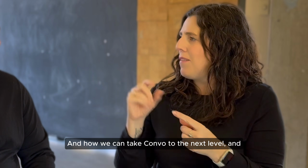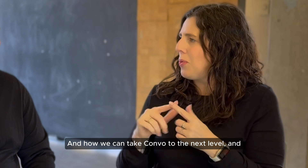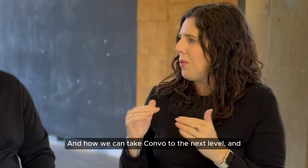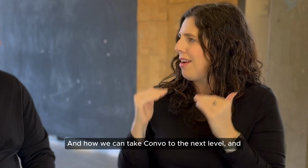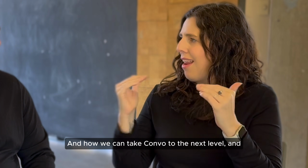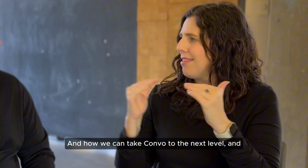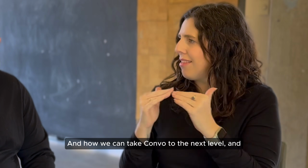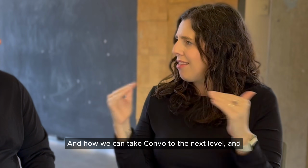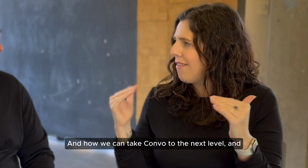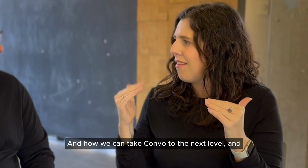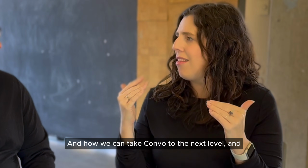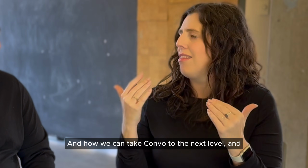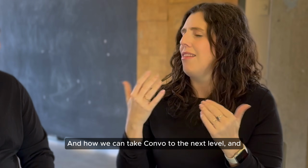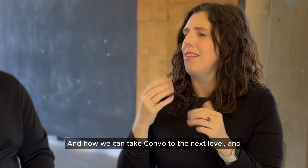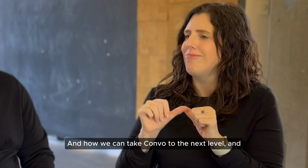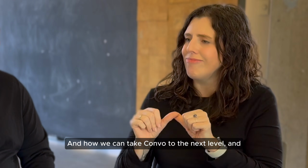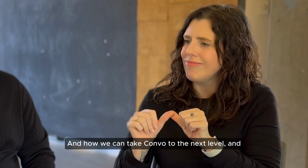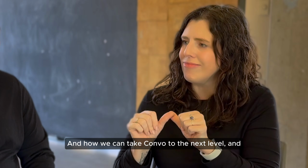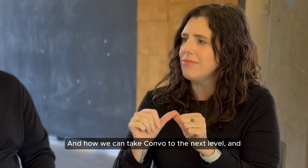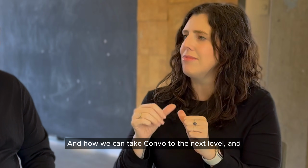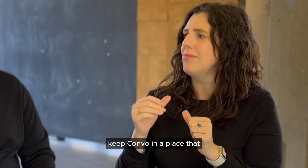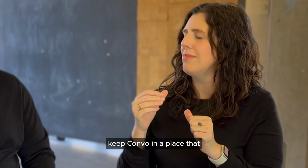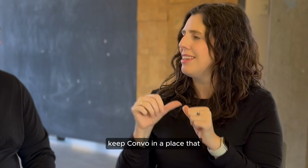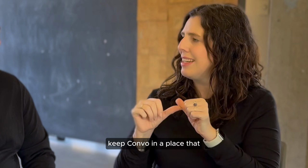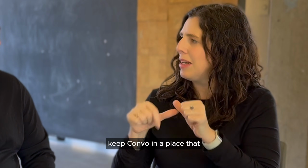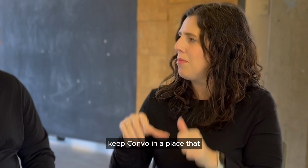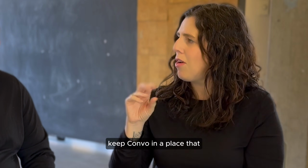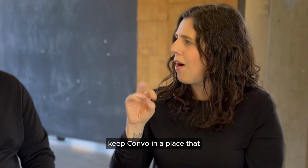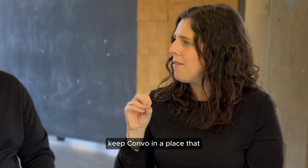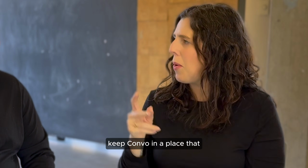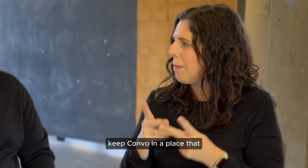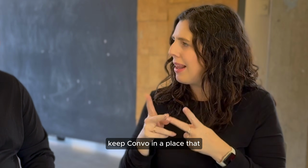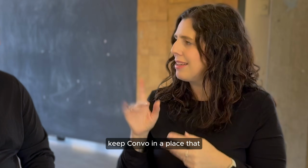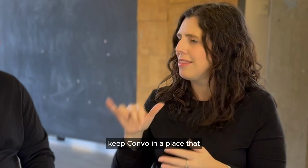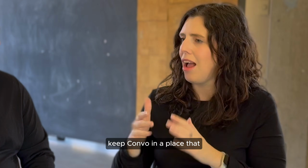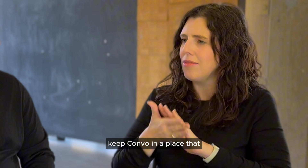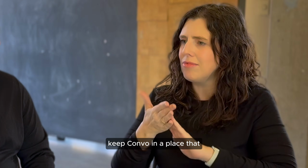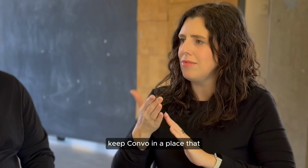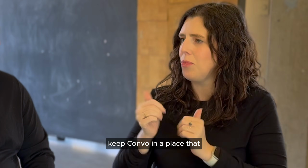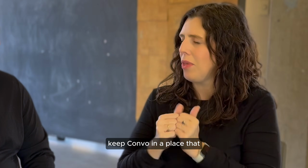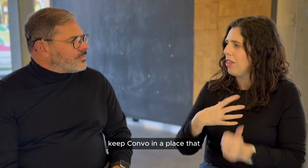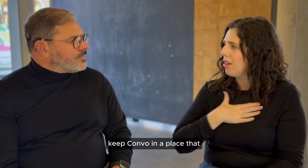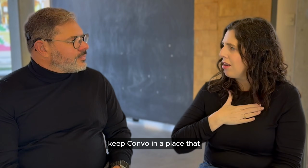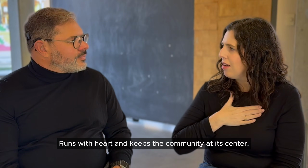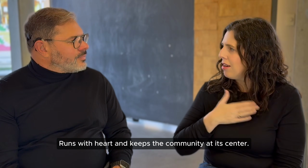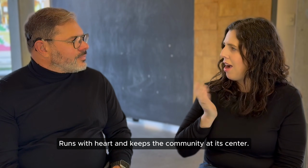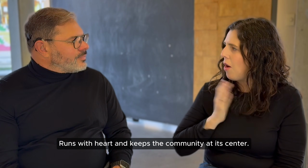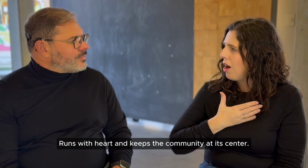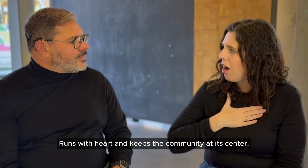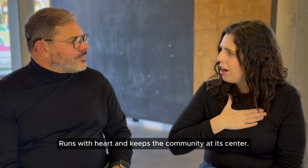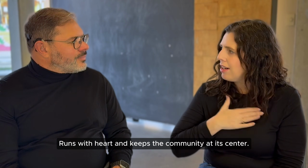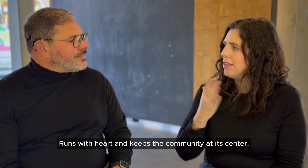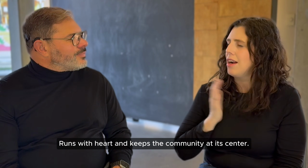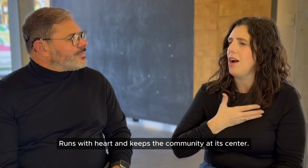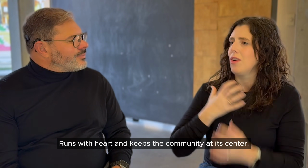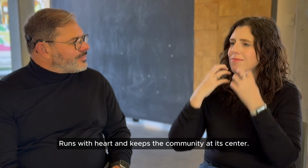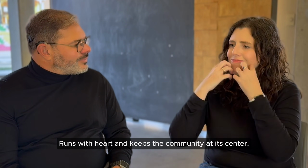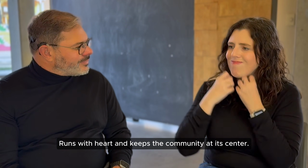to the next level and keep Convo in a place that runs with heart